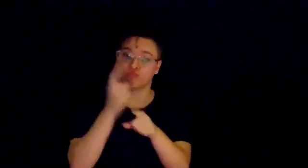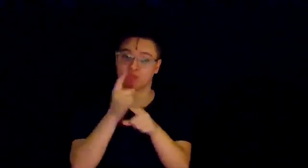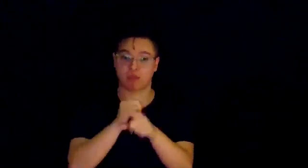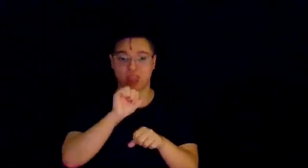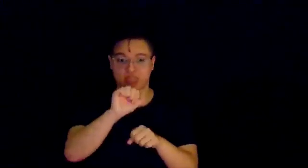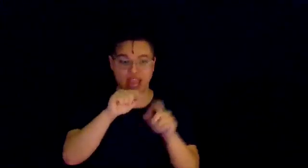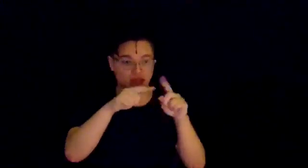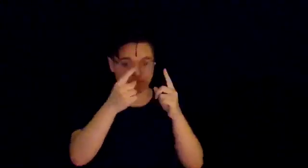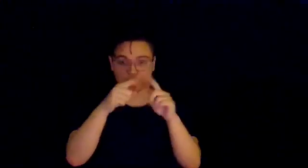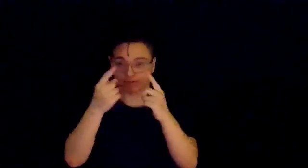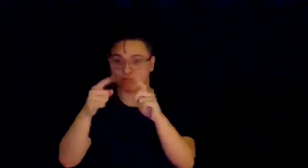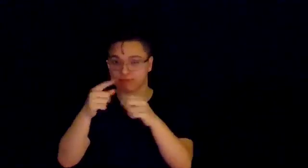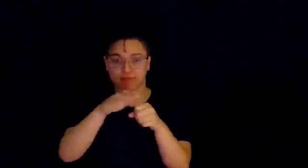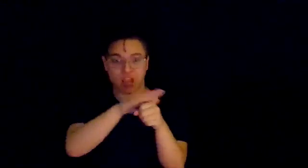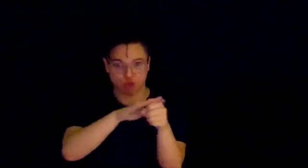and Justin.